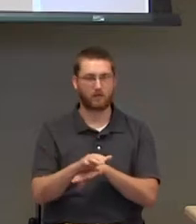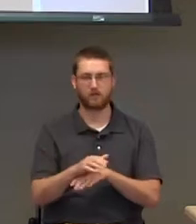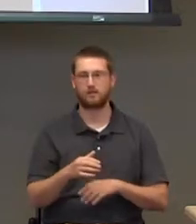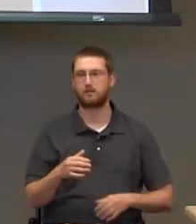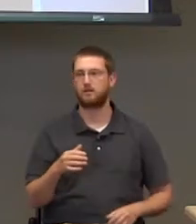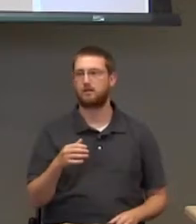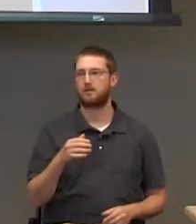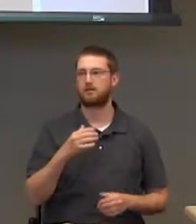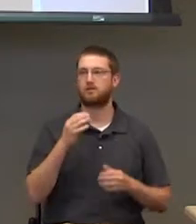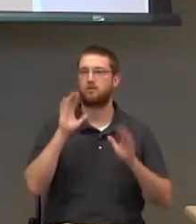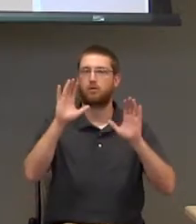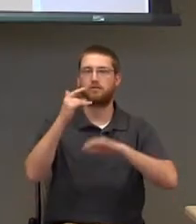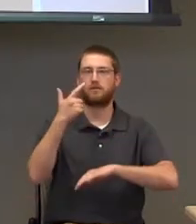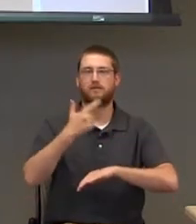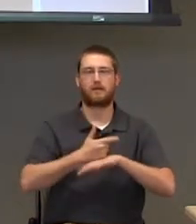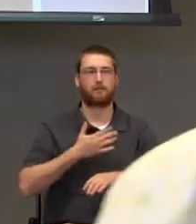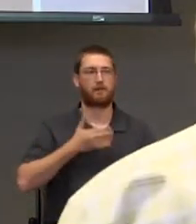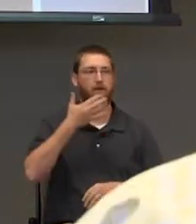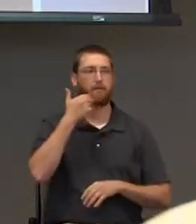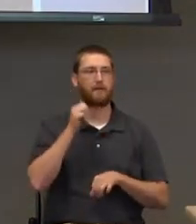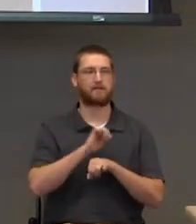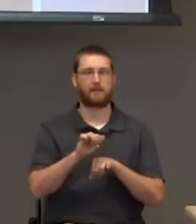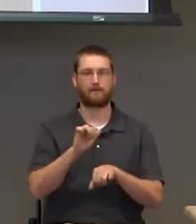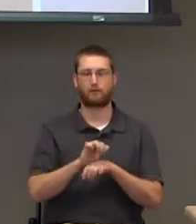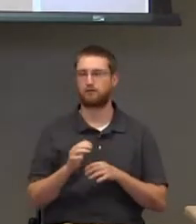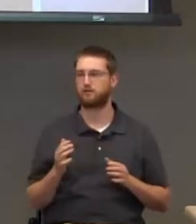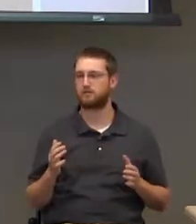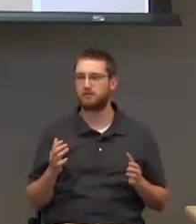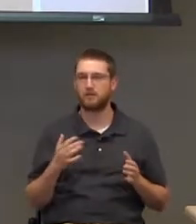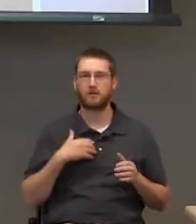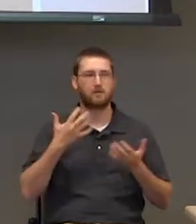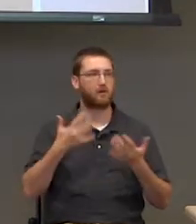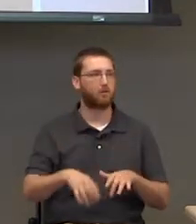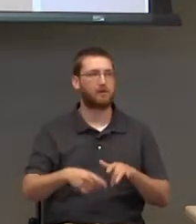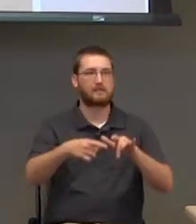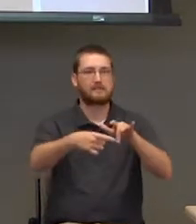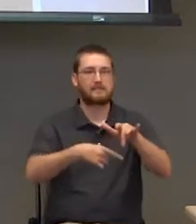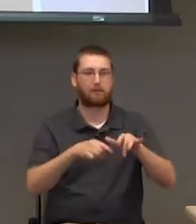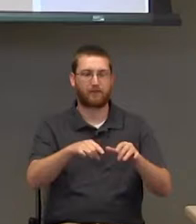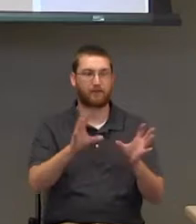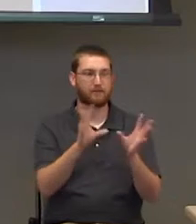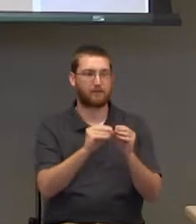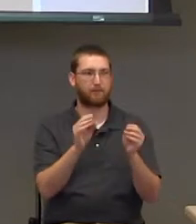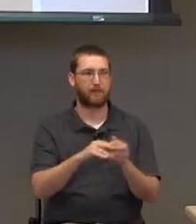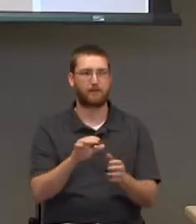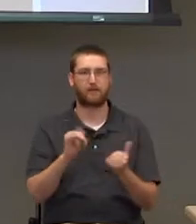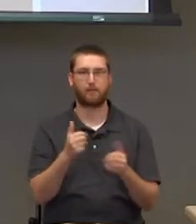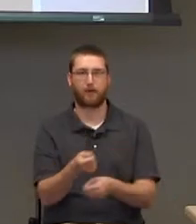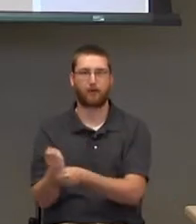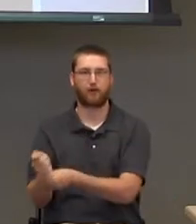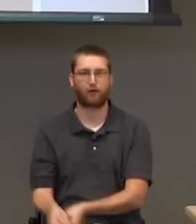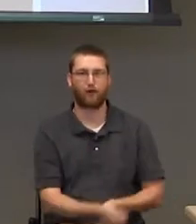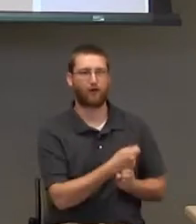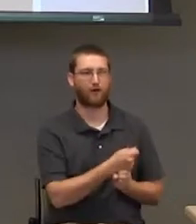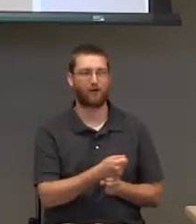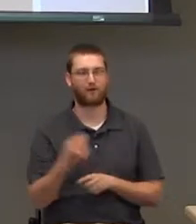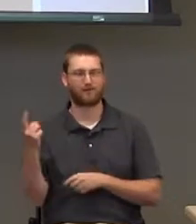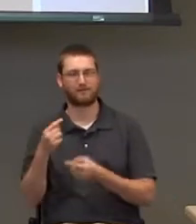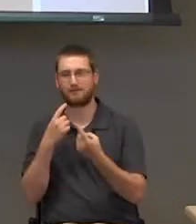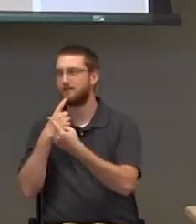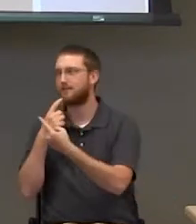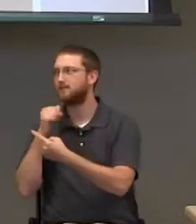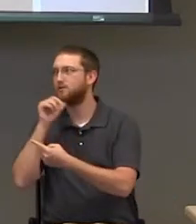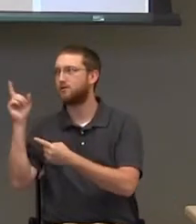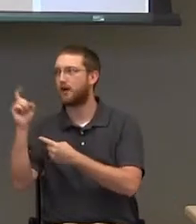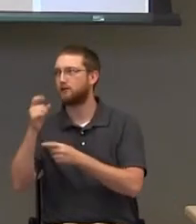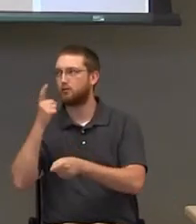day. Despite my best efforts, no one would take me up on skipping this and going playing around the golf somewhere. So you didn't ask the right people.